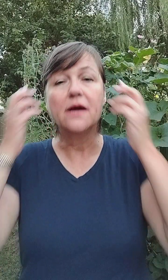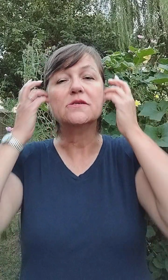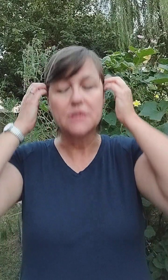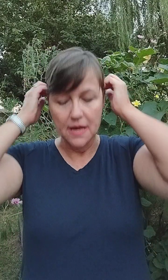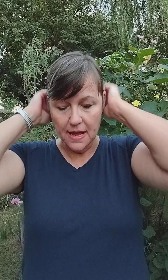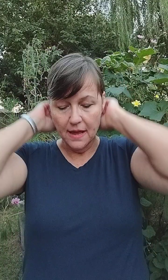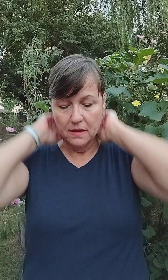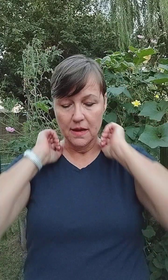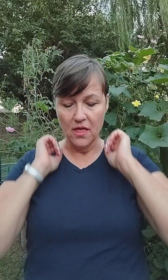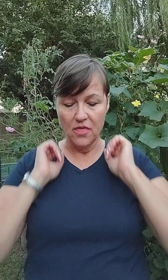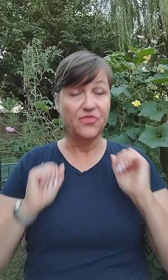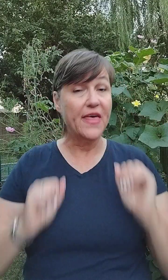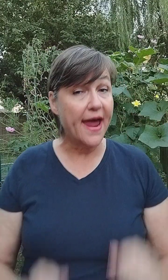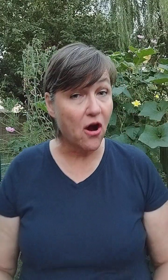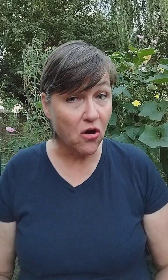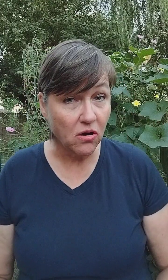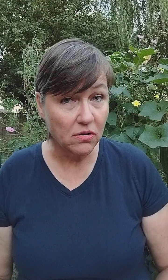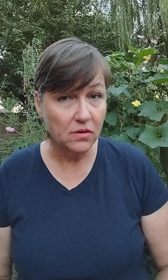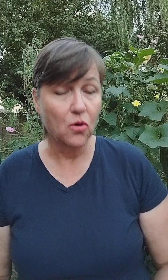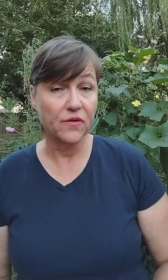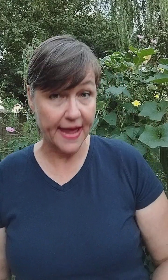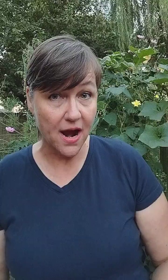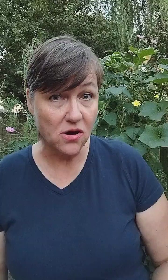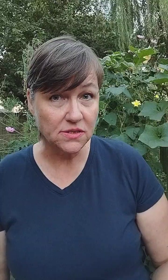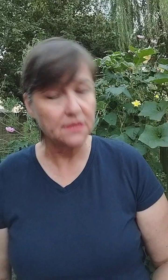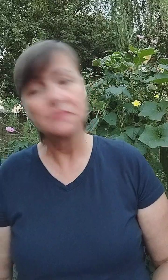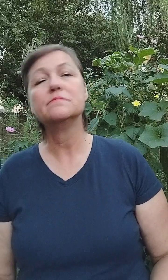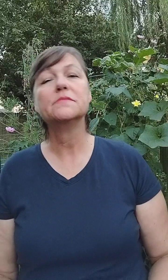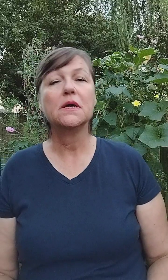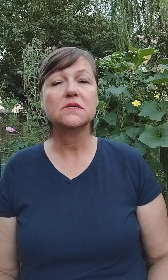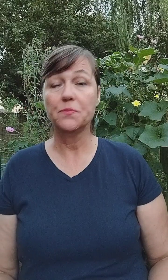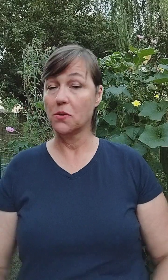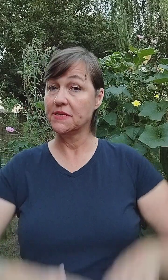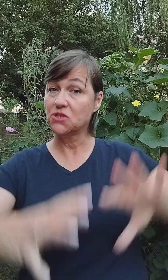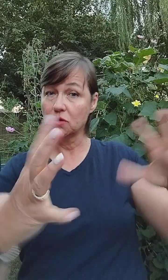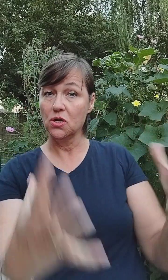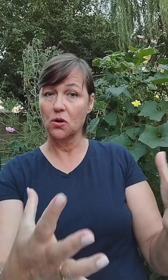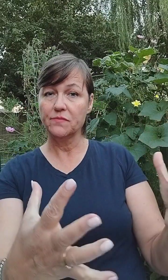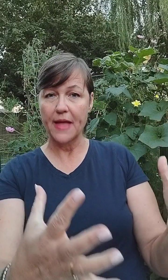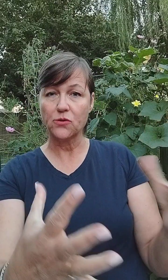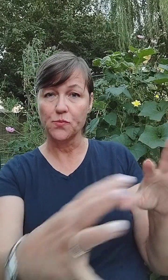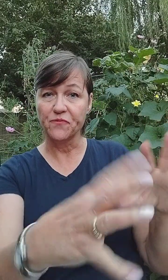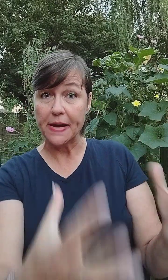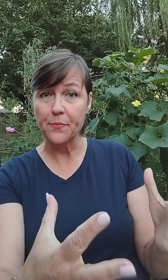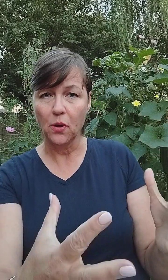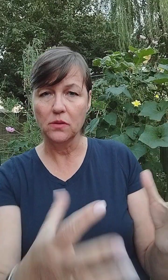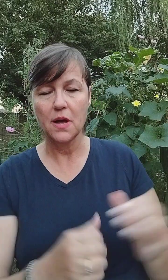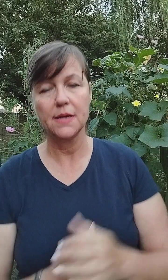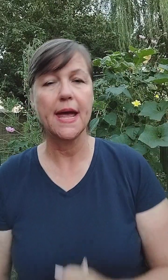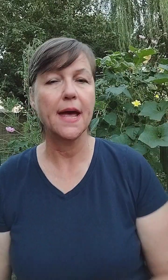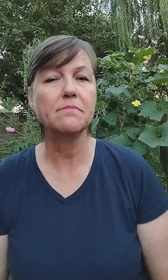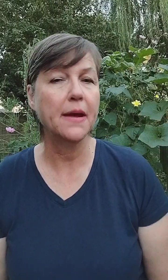there's their or theirs. Suppose it's that group of people again. Maybe